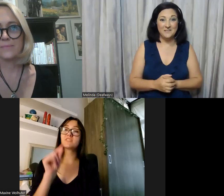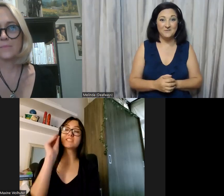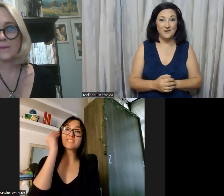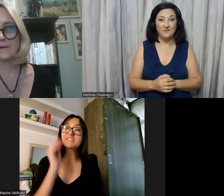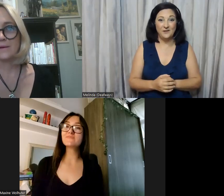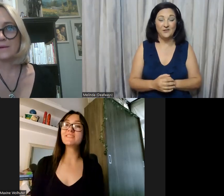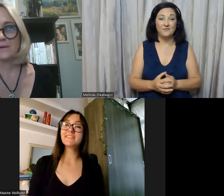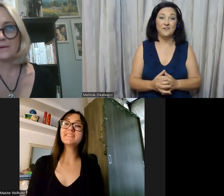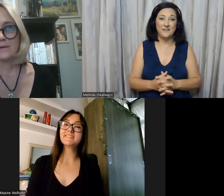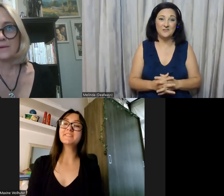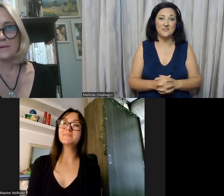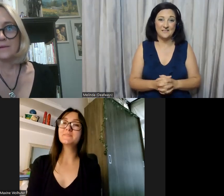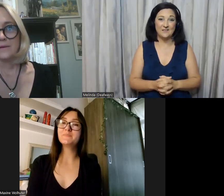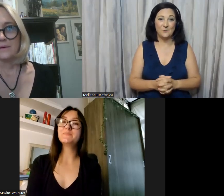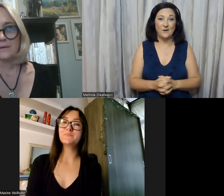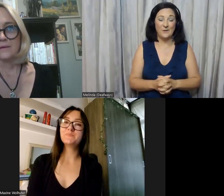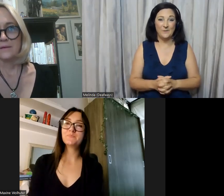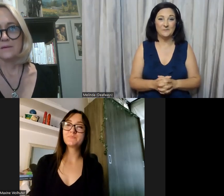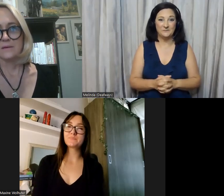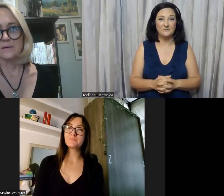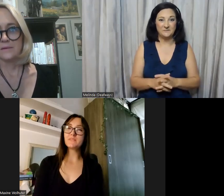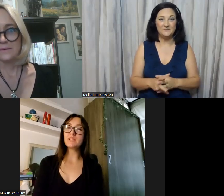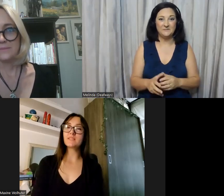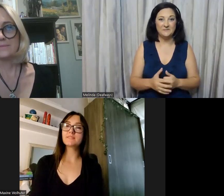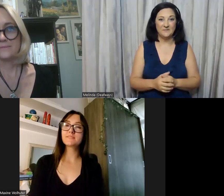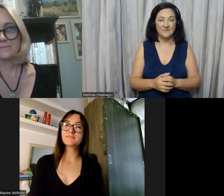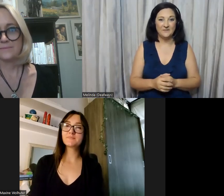Yeah, that is very, very good. Very interesting. Wow.